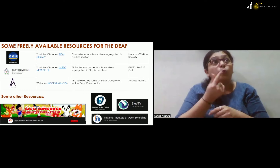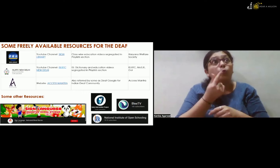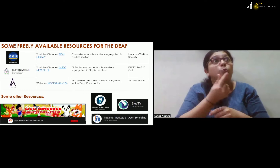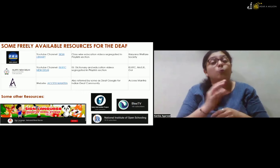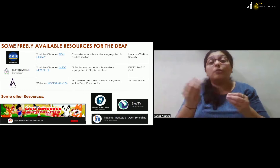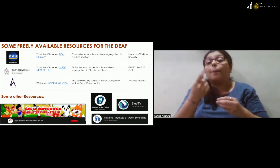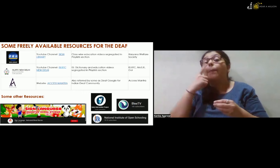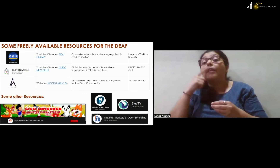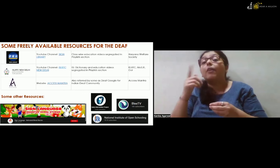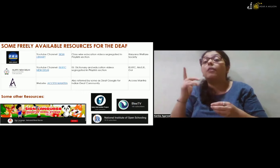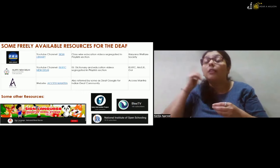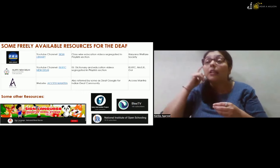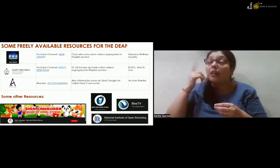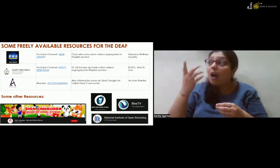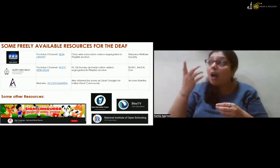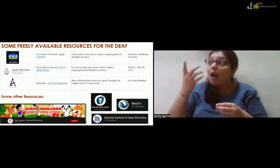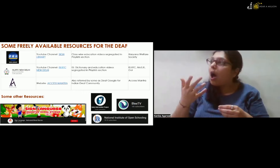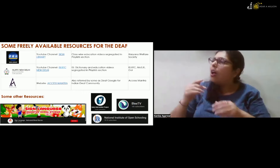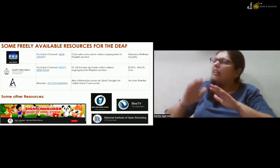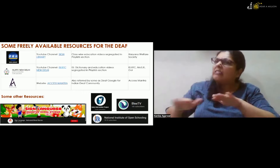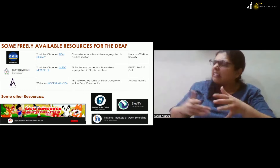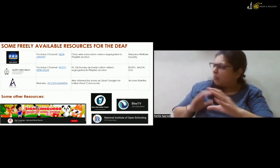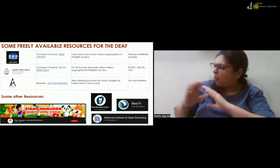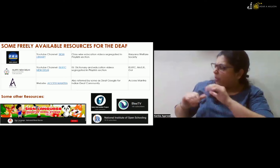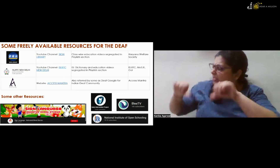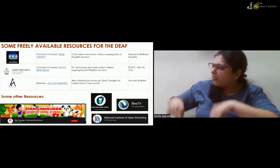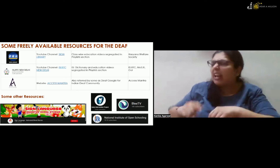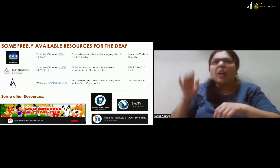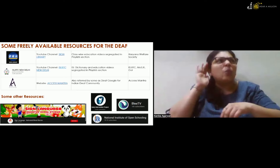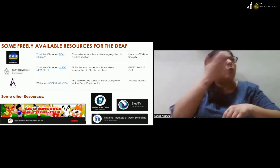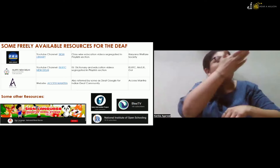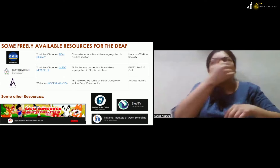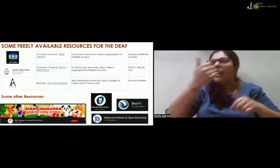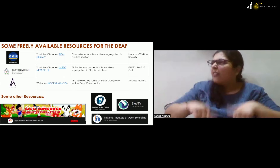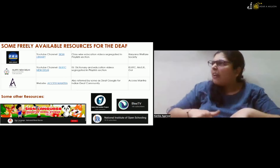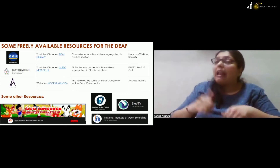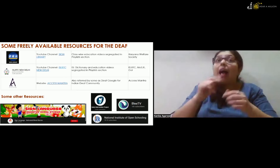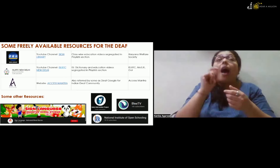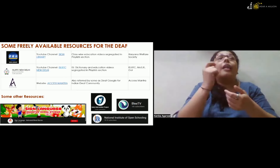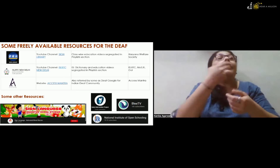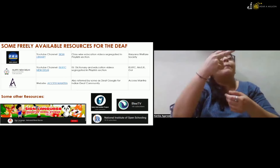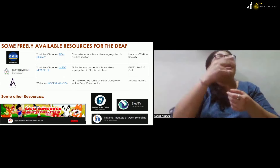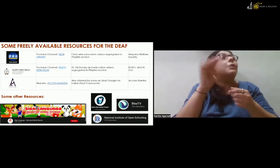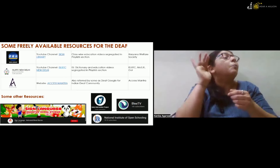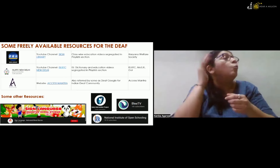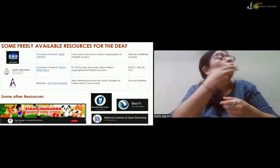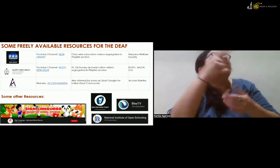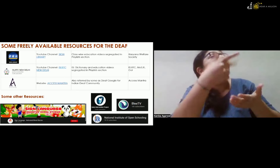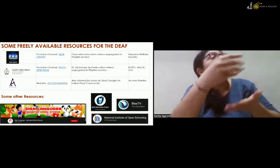And we showed all these platforms and resources to them. Many of the parents,